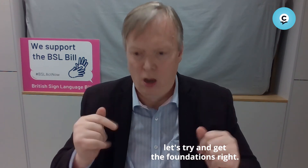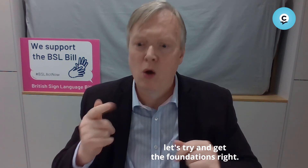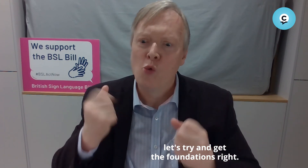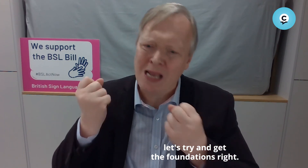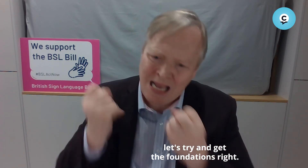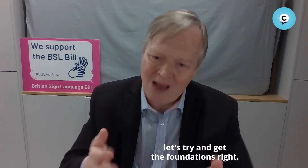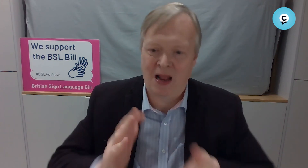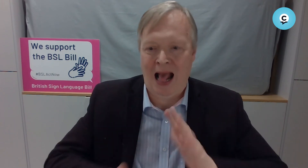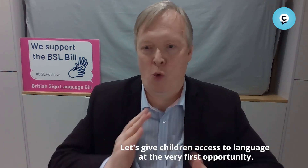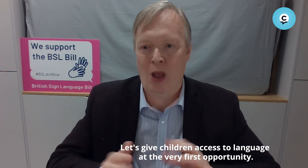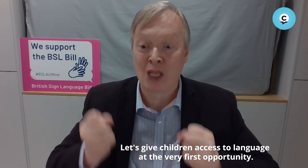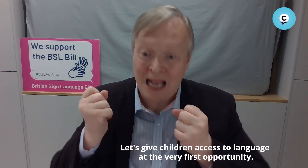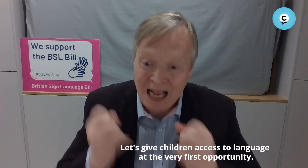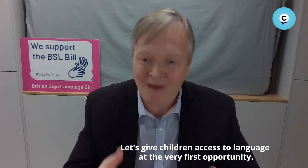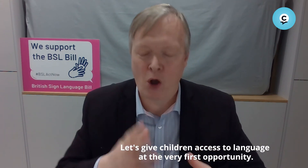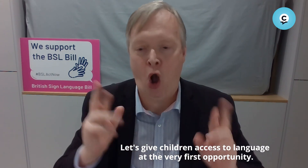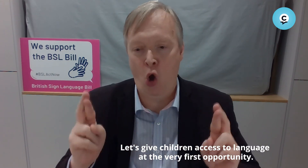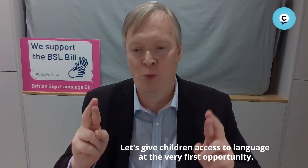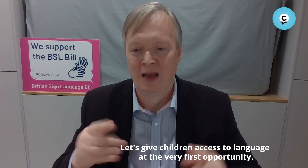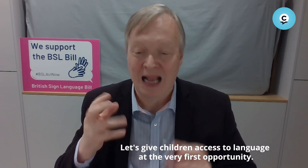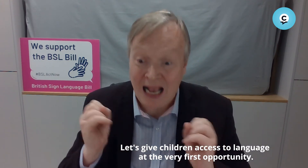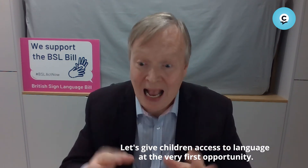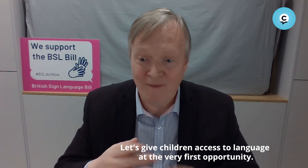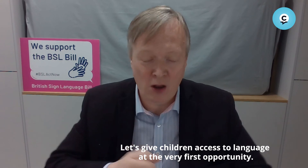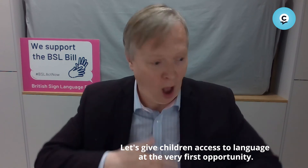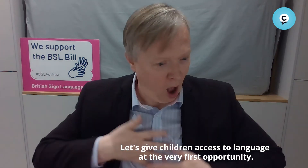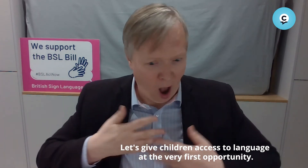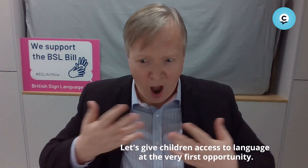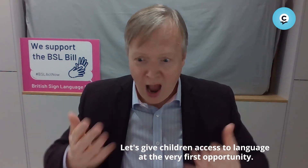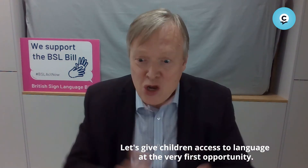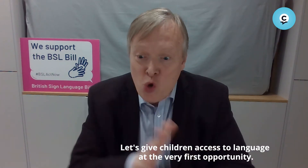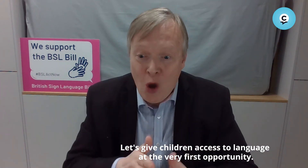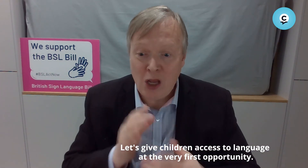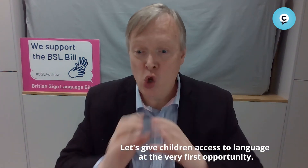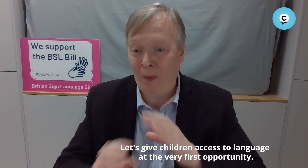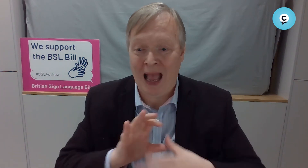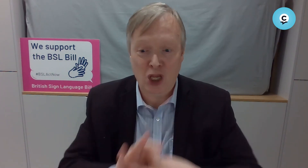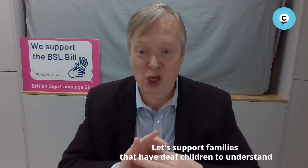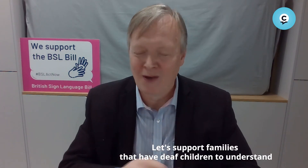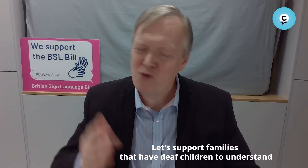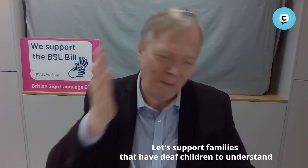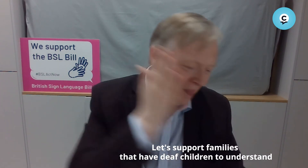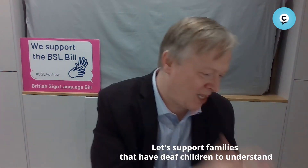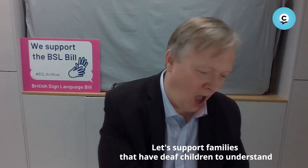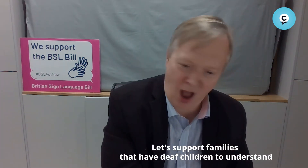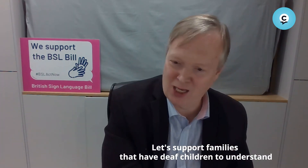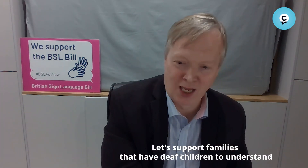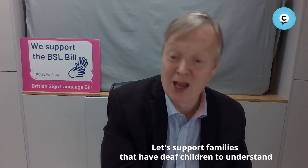foundations right. Let's give children access to language at the very first opportunity. Let's support families that